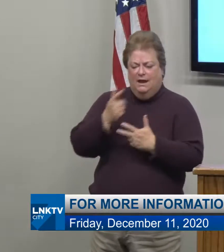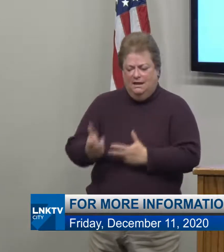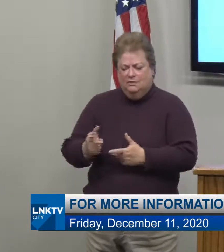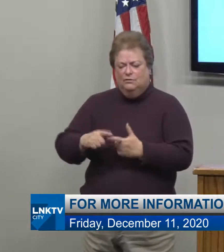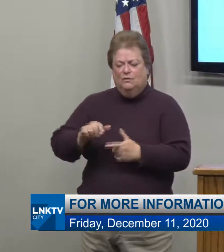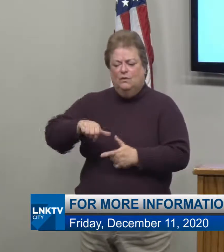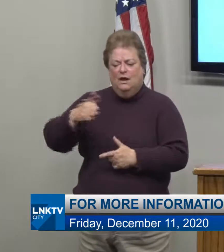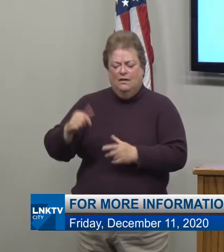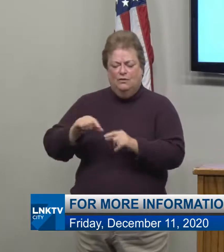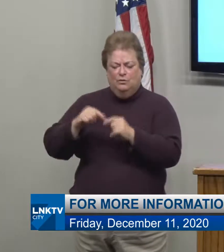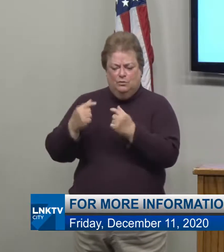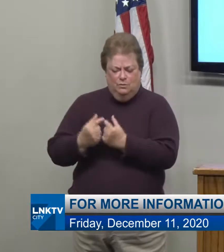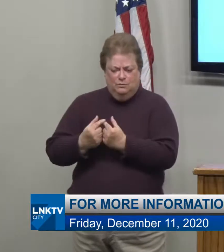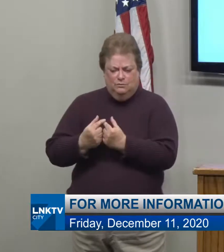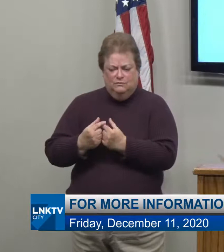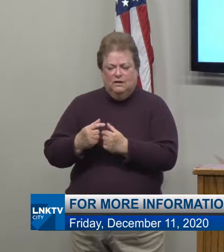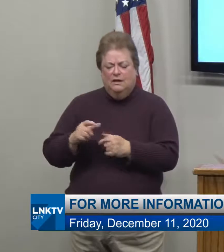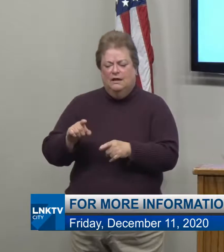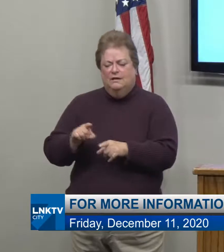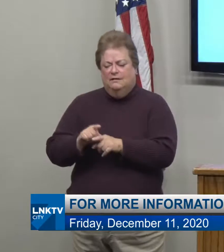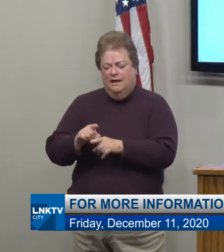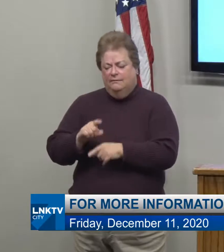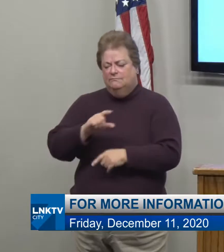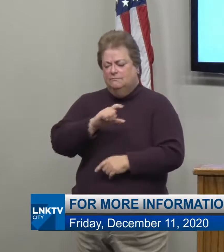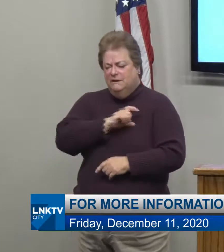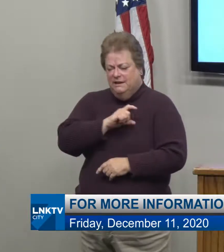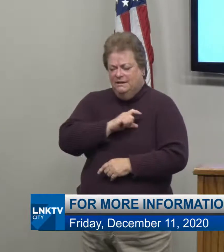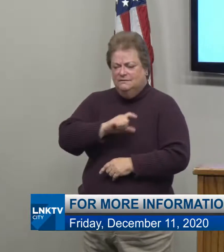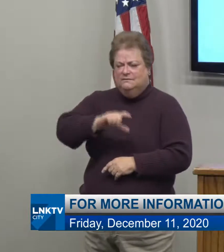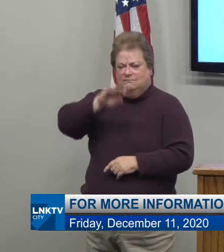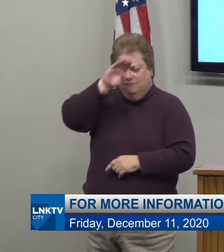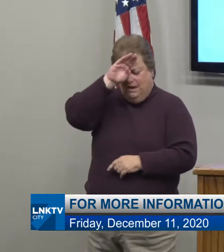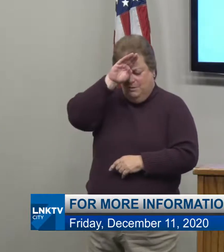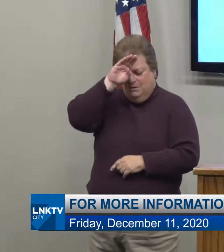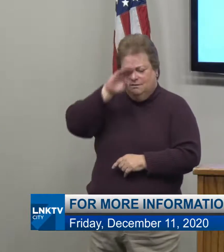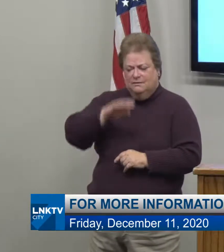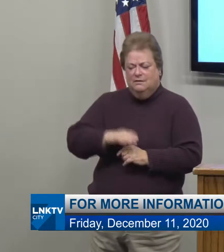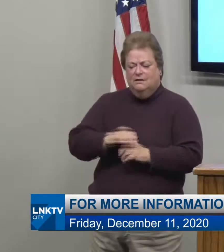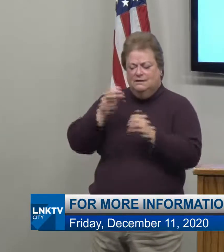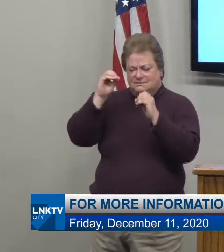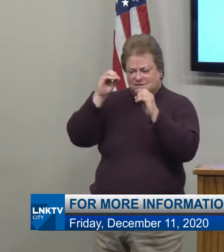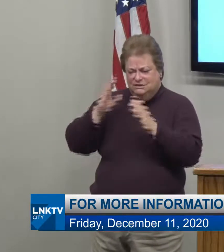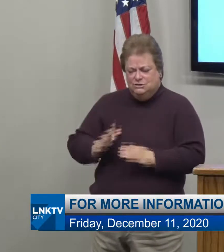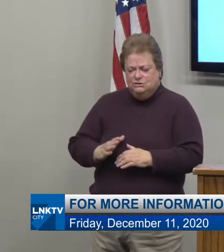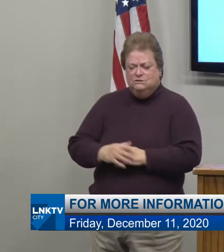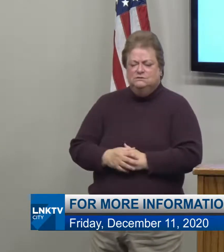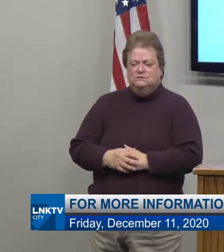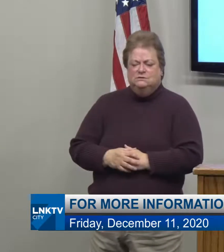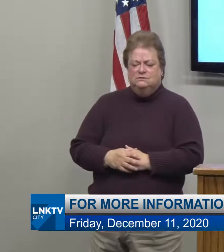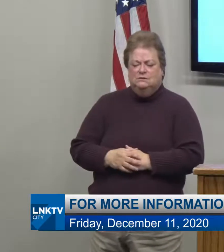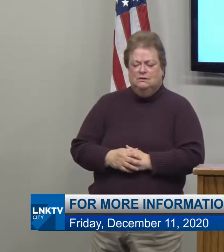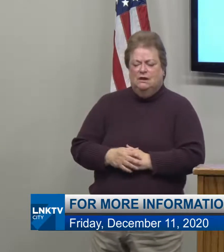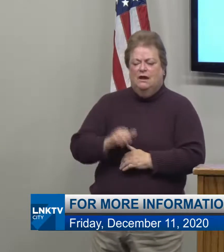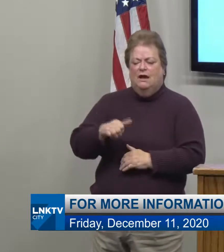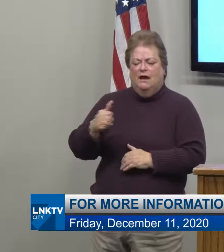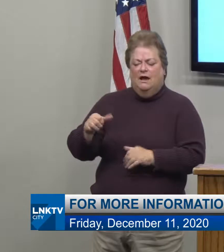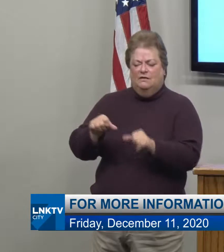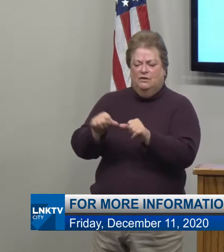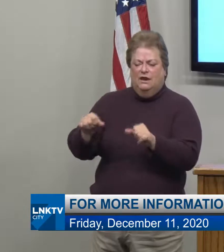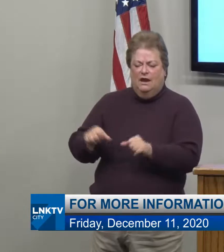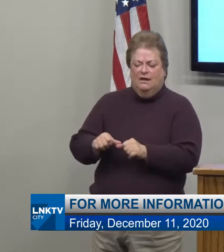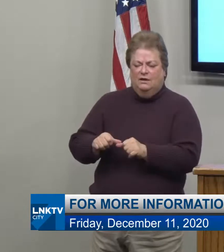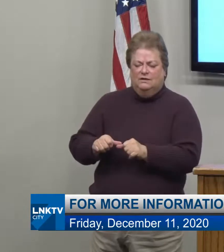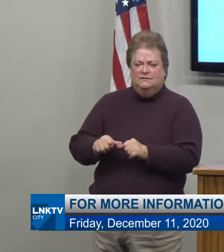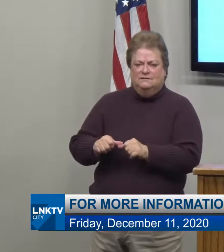our community, like our law enforcement officers, our teachers, all those other areas,